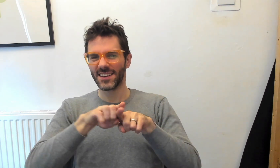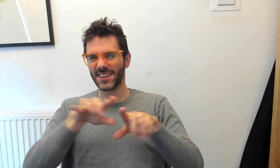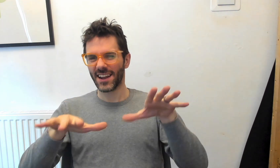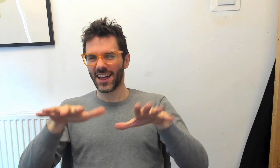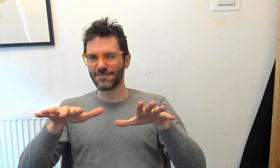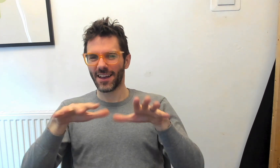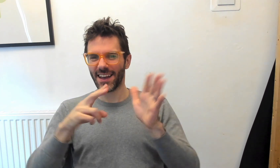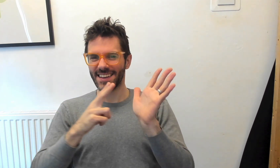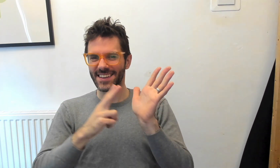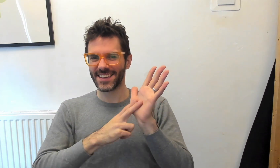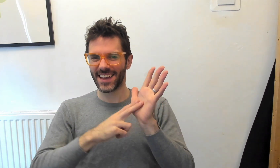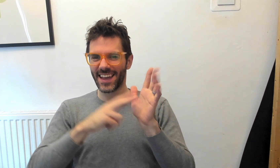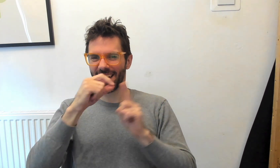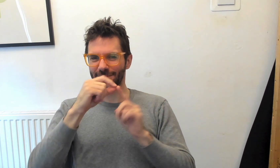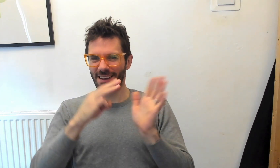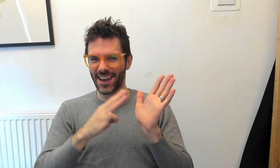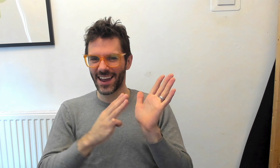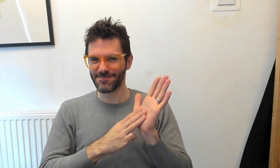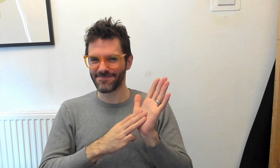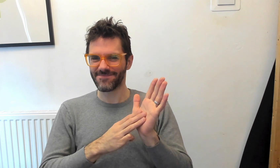similar to NPM.